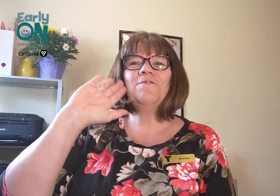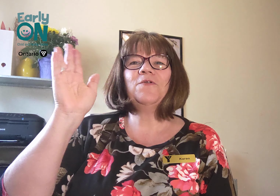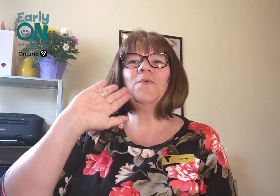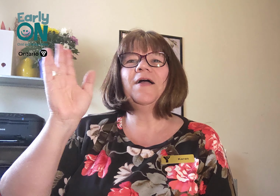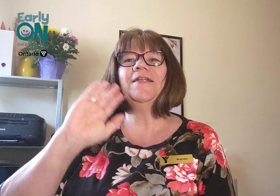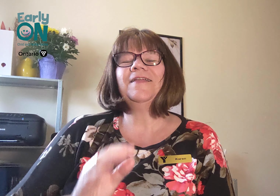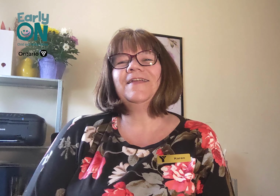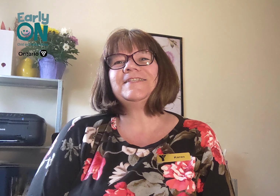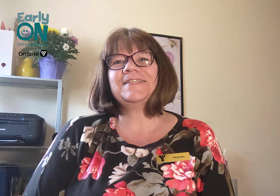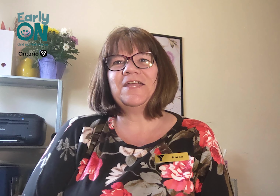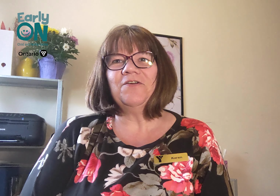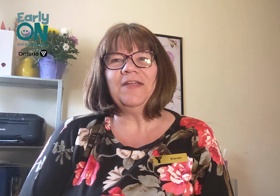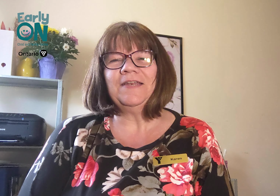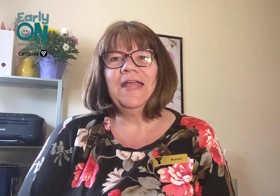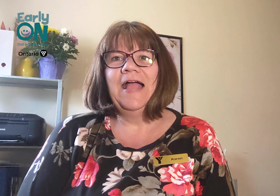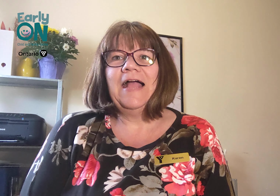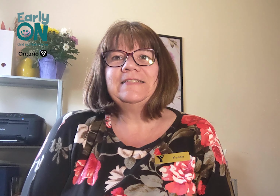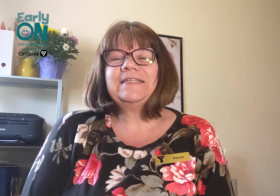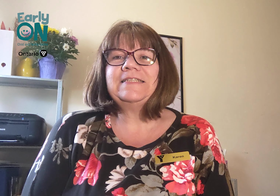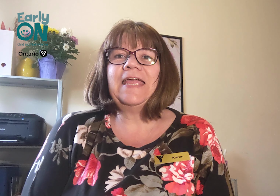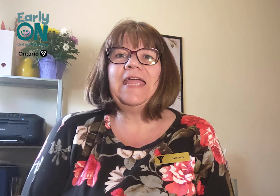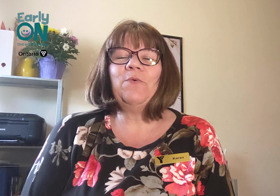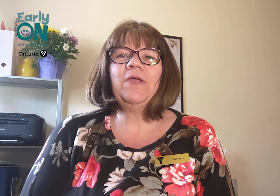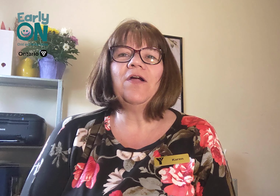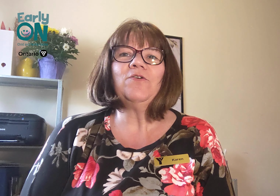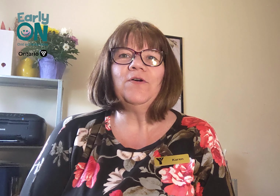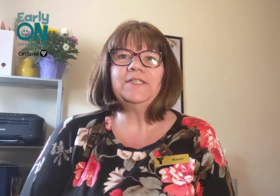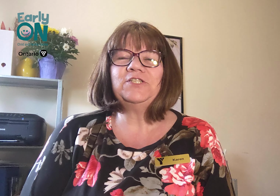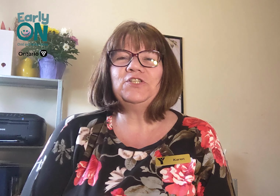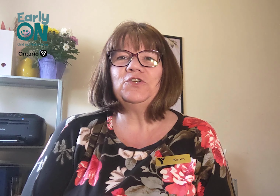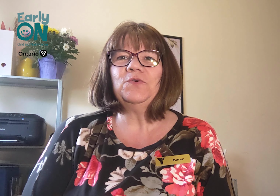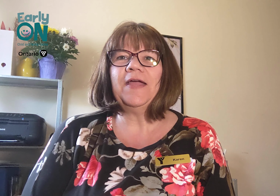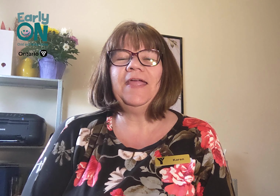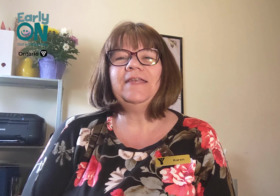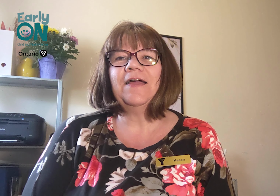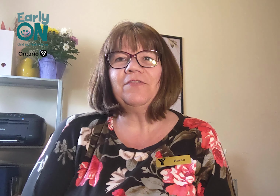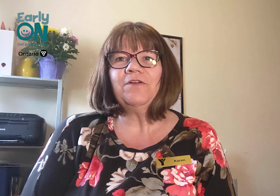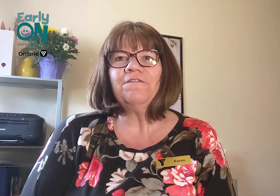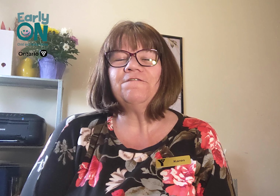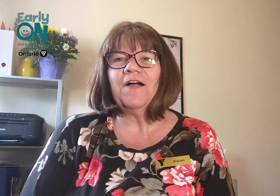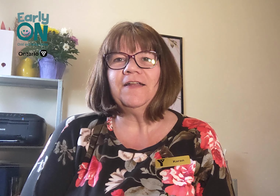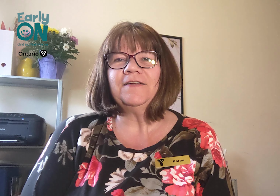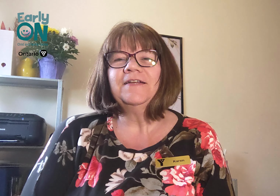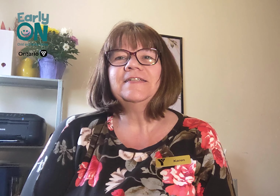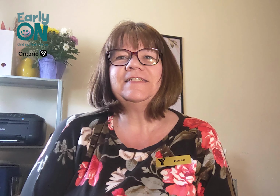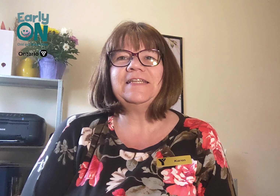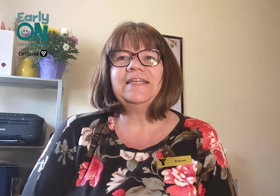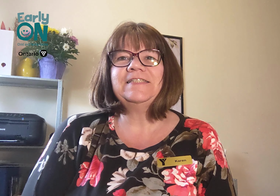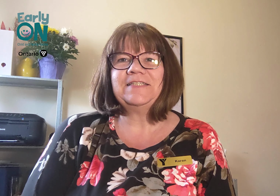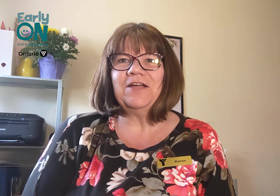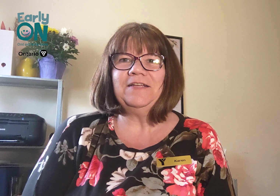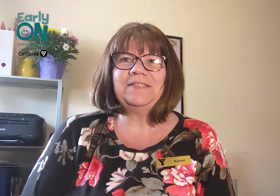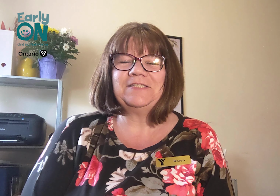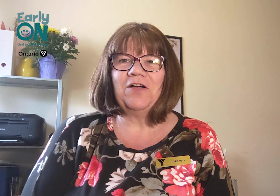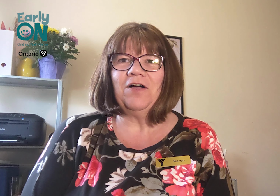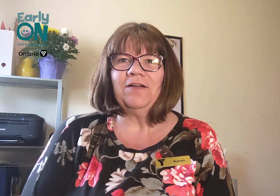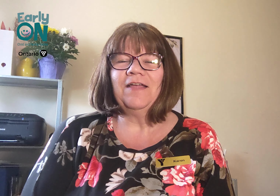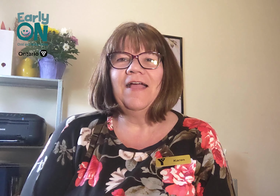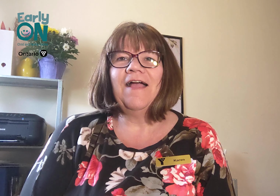Hi everyone, it's Karen, and today we are going to do another fun sing and sign song, and